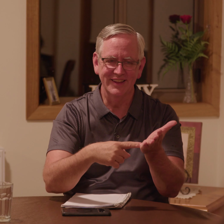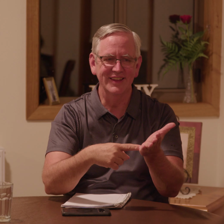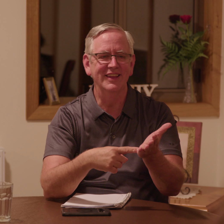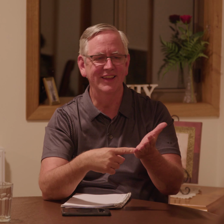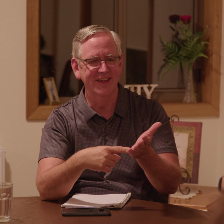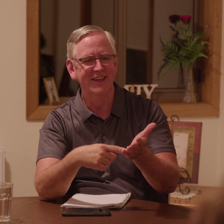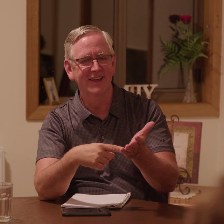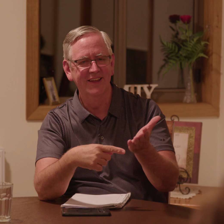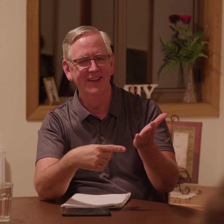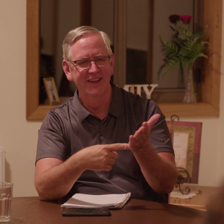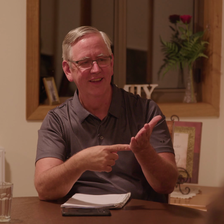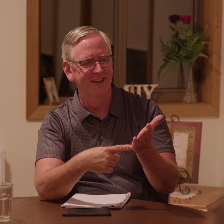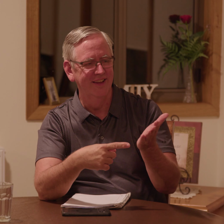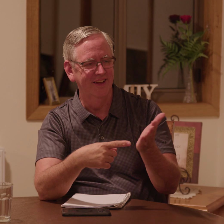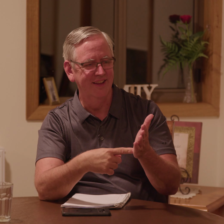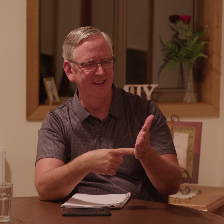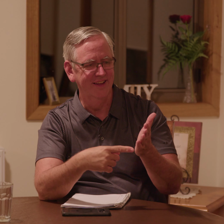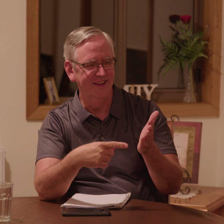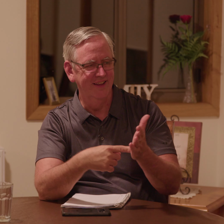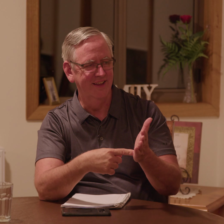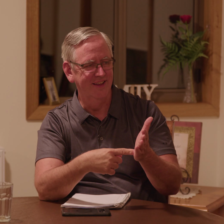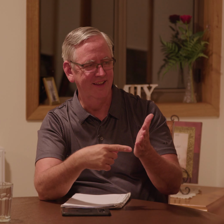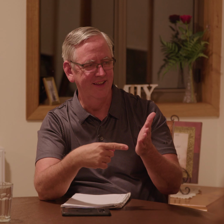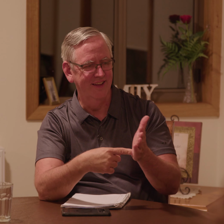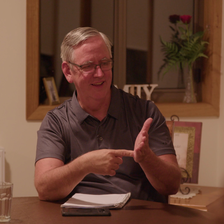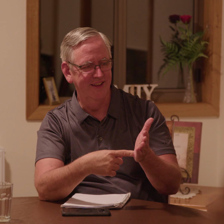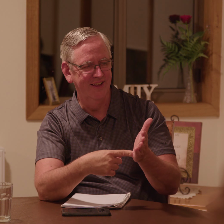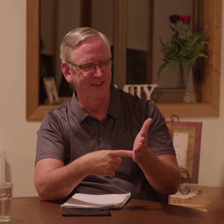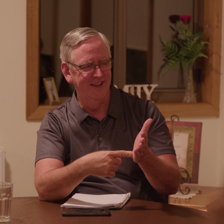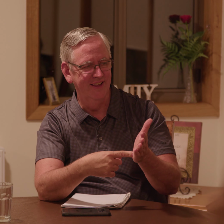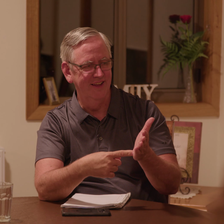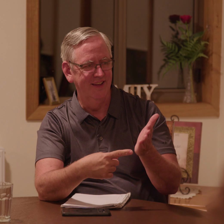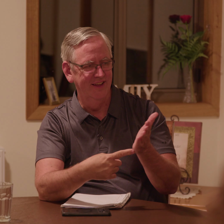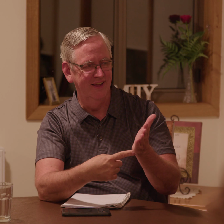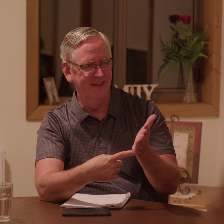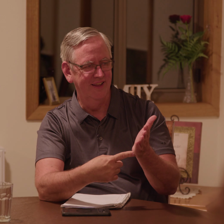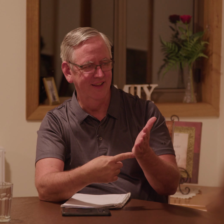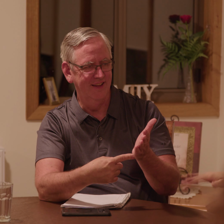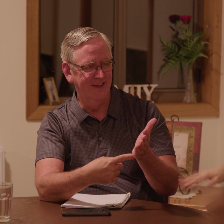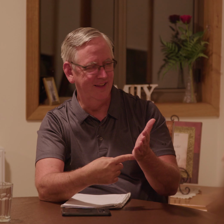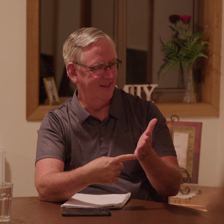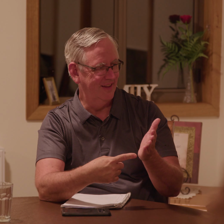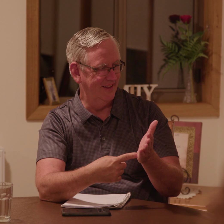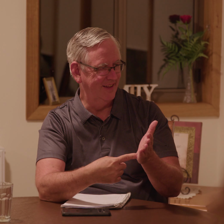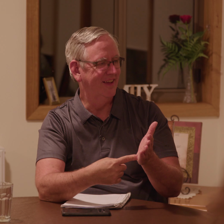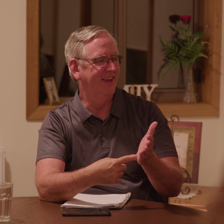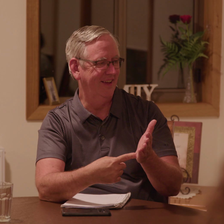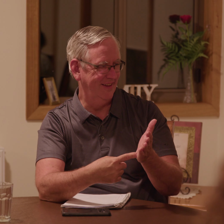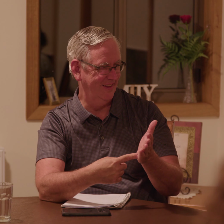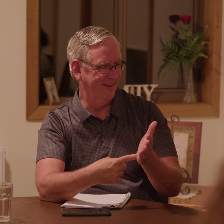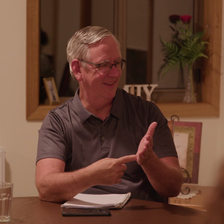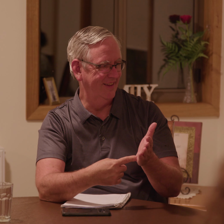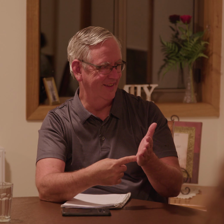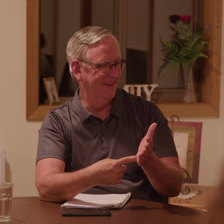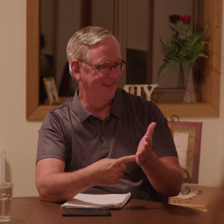palm. Yeah. I think you can do either. Okay, because I learned that way, so. Most young deaf people sign T. Older sign. Older